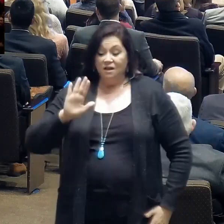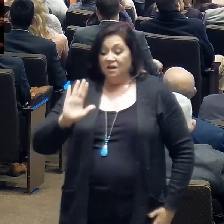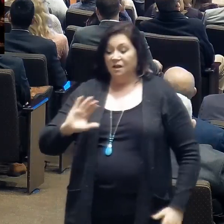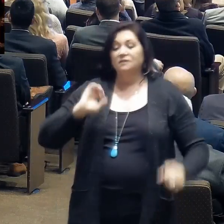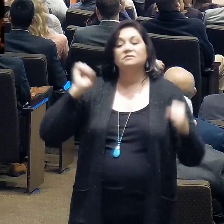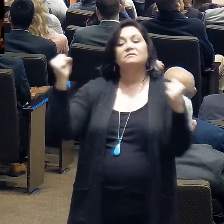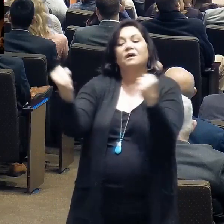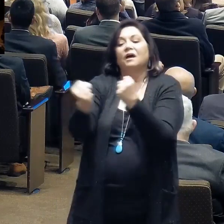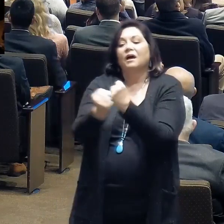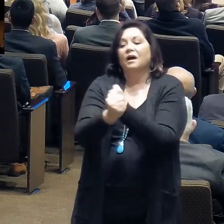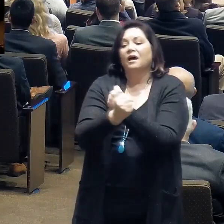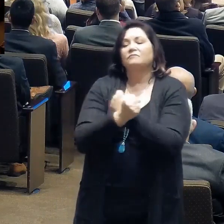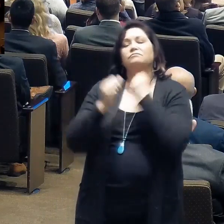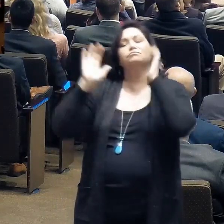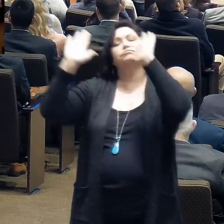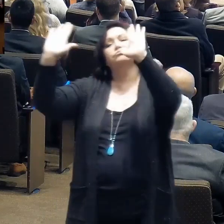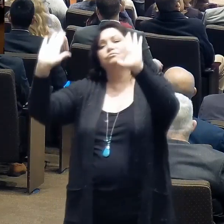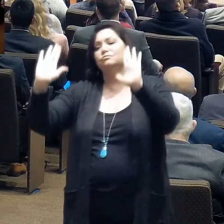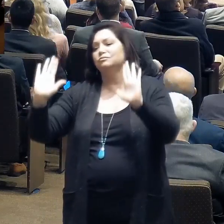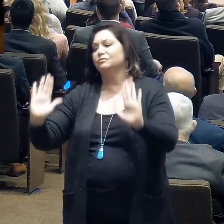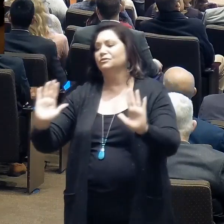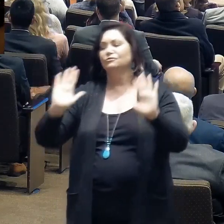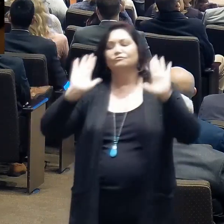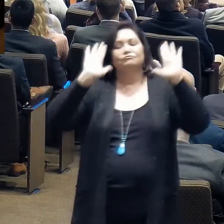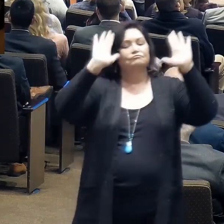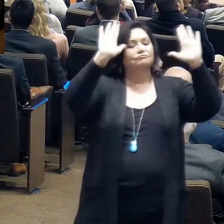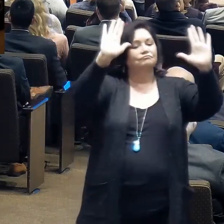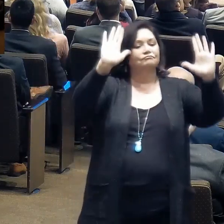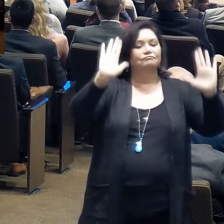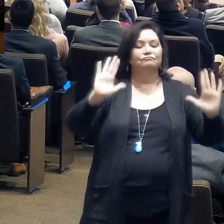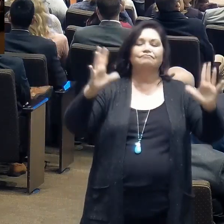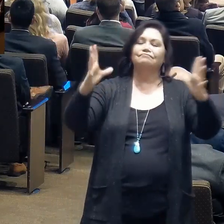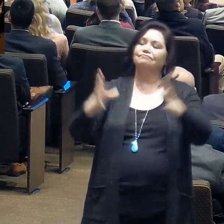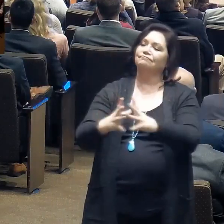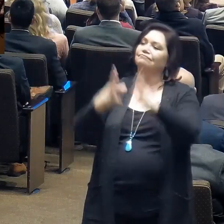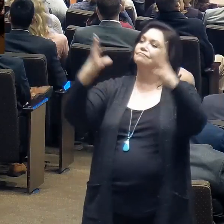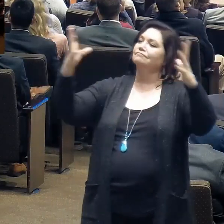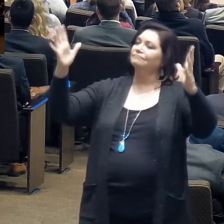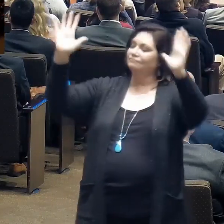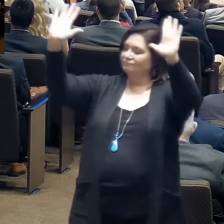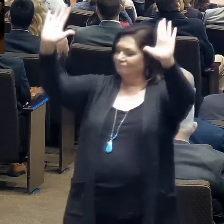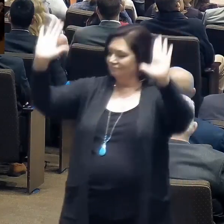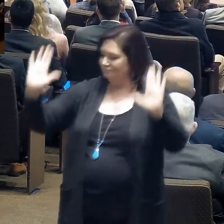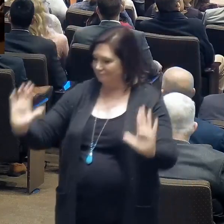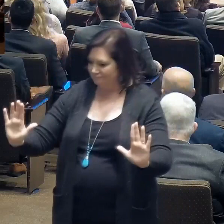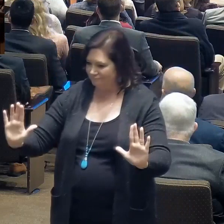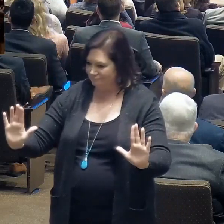wonders, wonders of His love